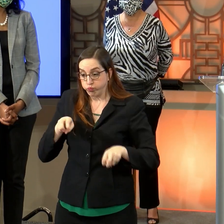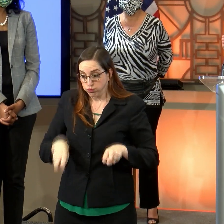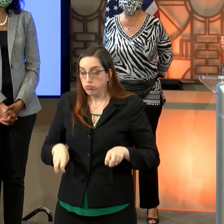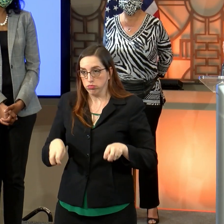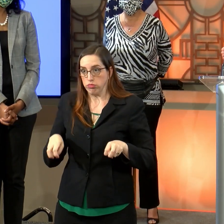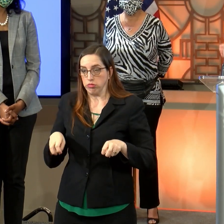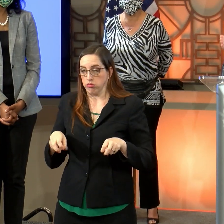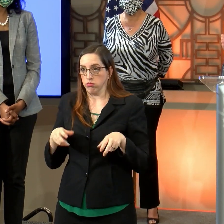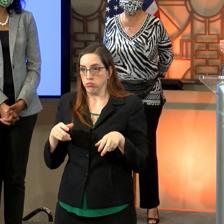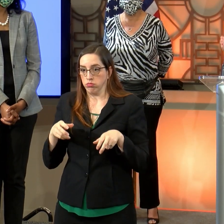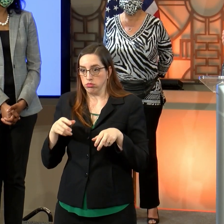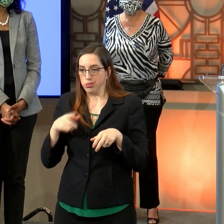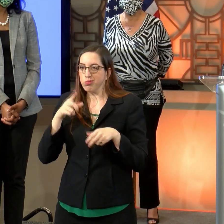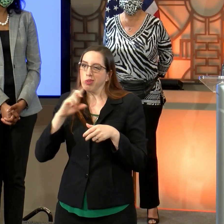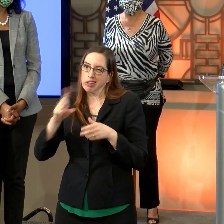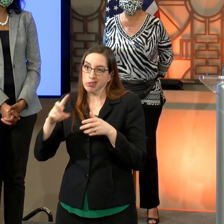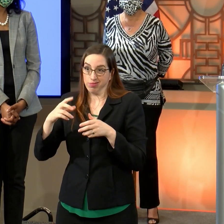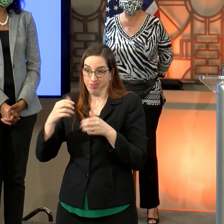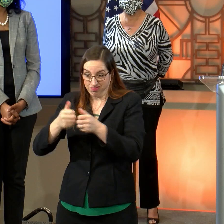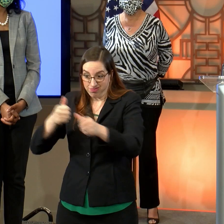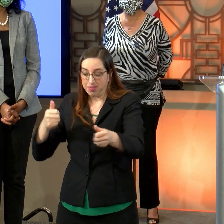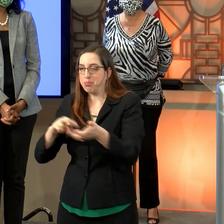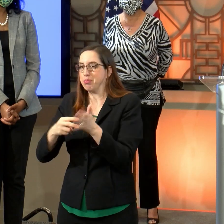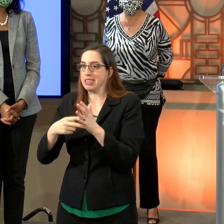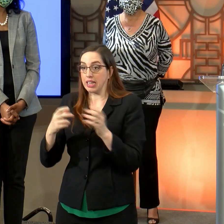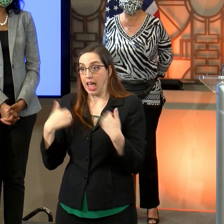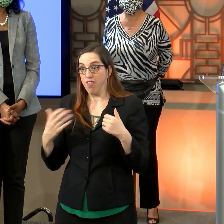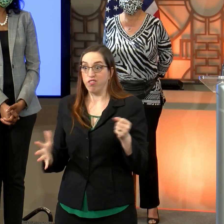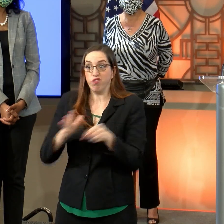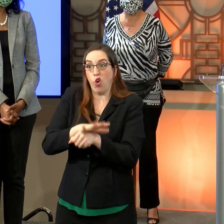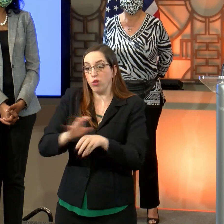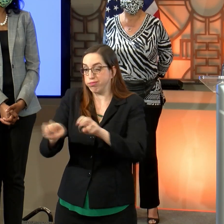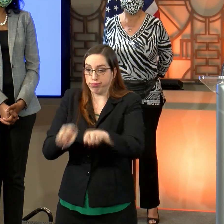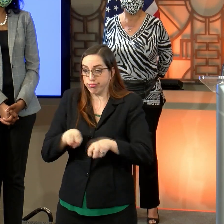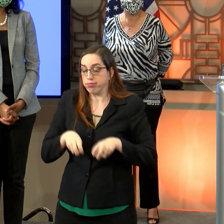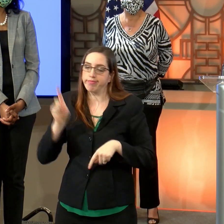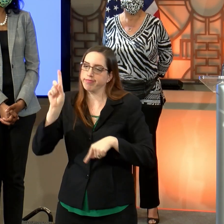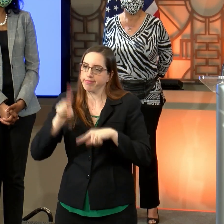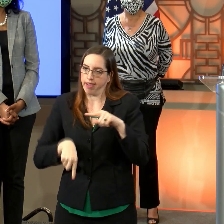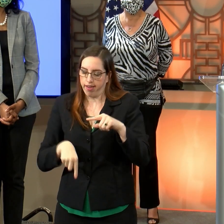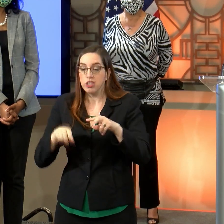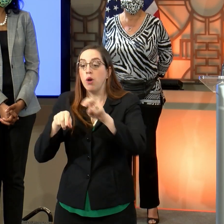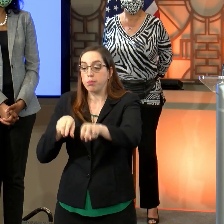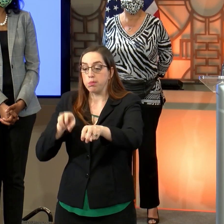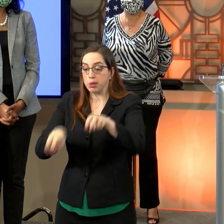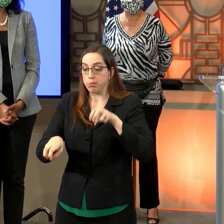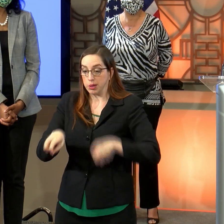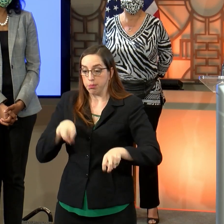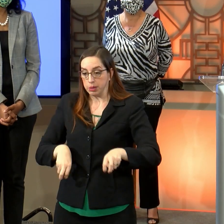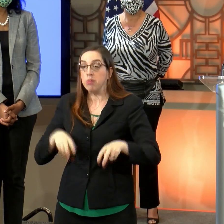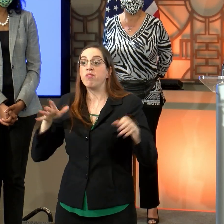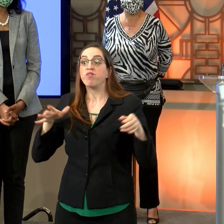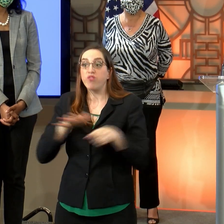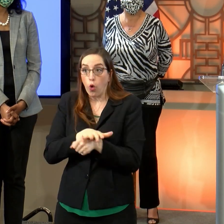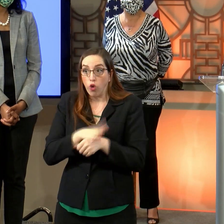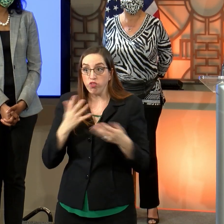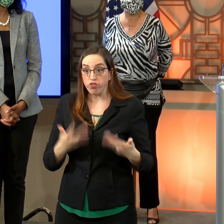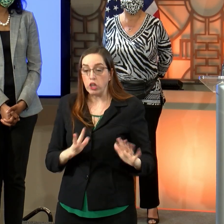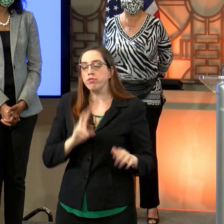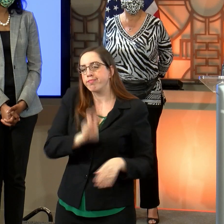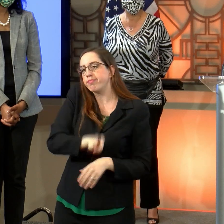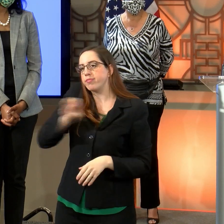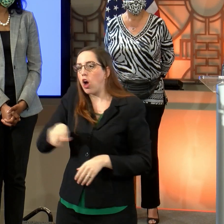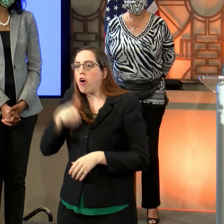social distancing means that fewer people can occupy it, we have another bus at the ready to take those folks.